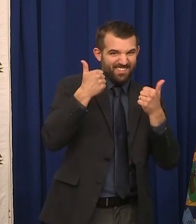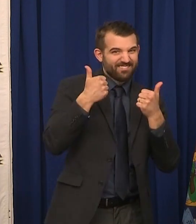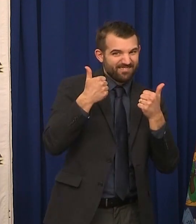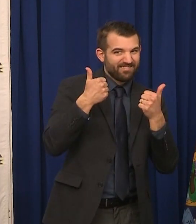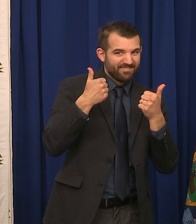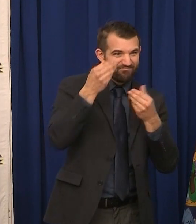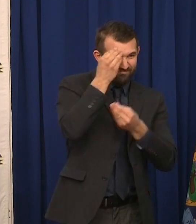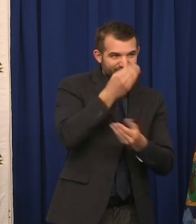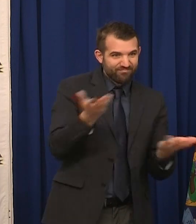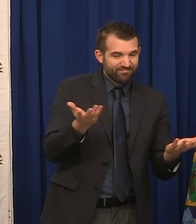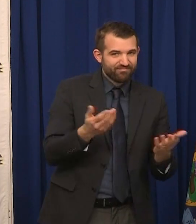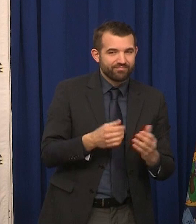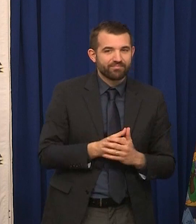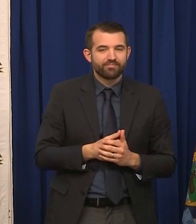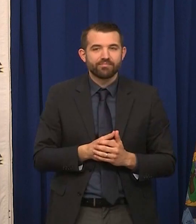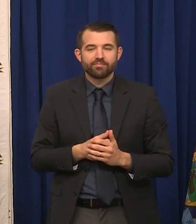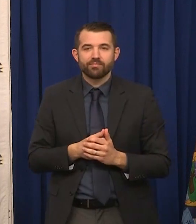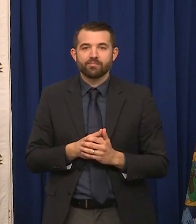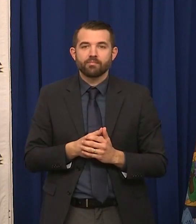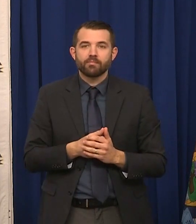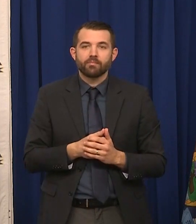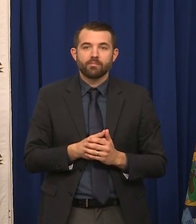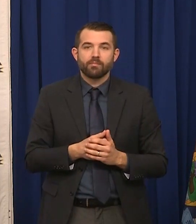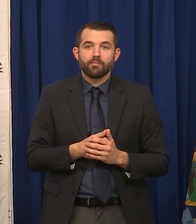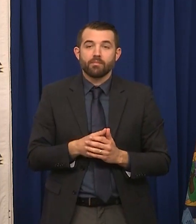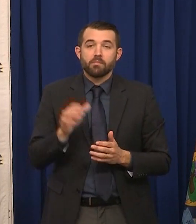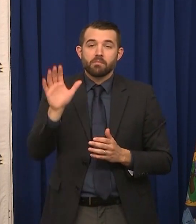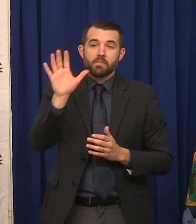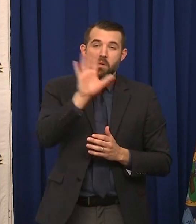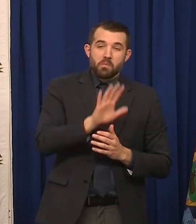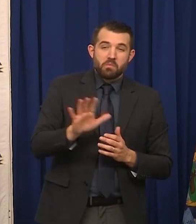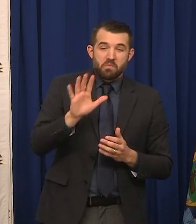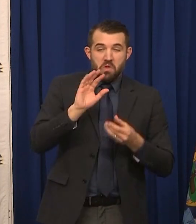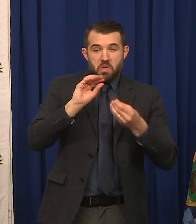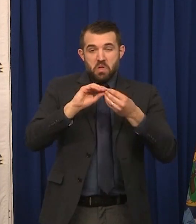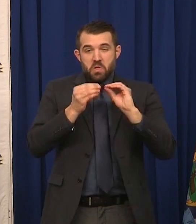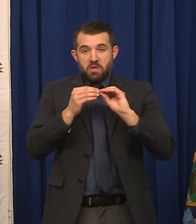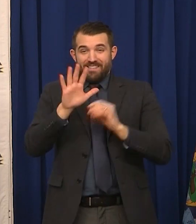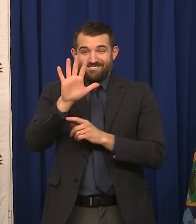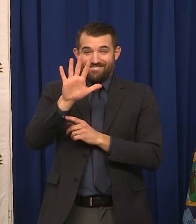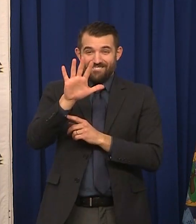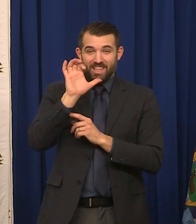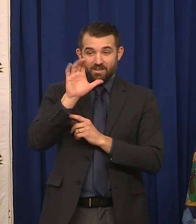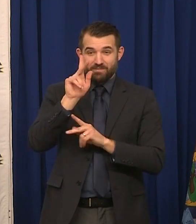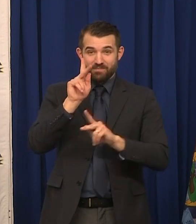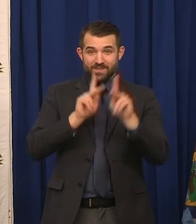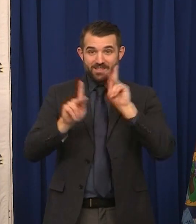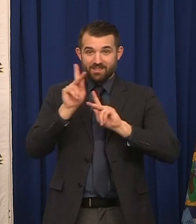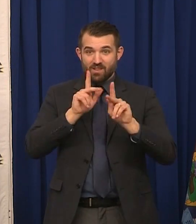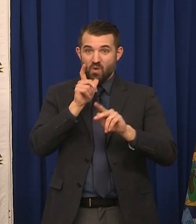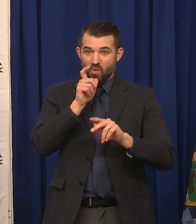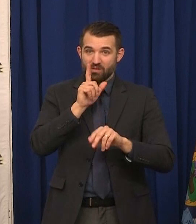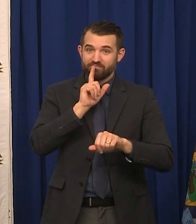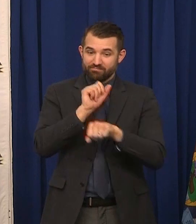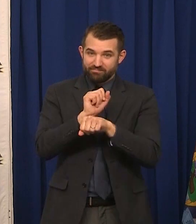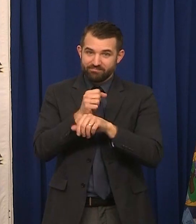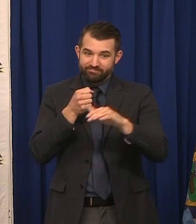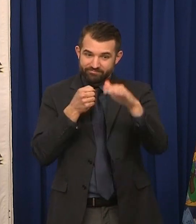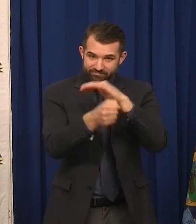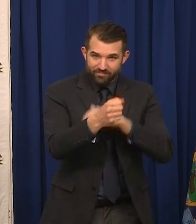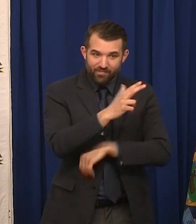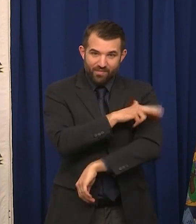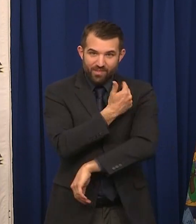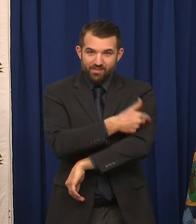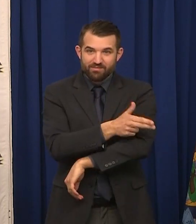based on a series of about 500 people who had to be hospitalized, a very high percentage, almost half of